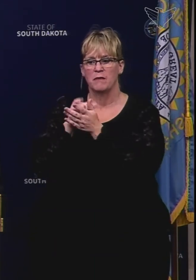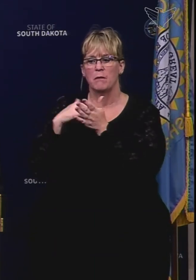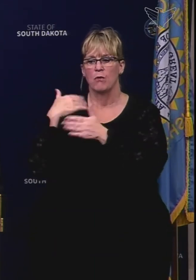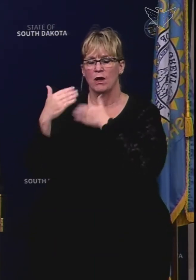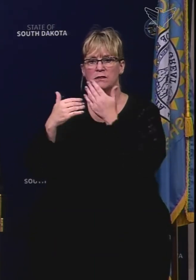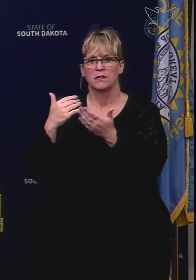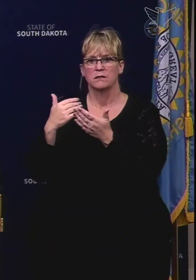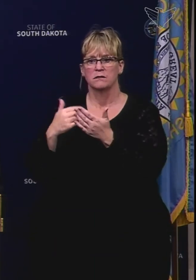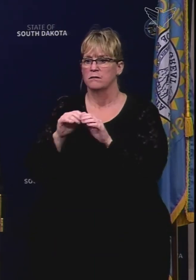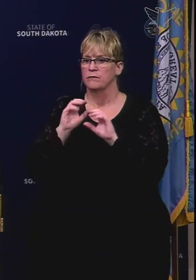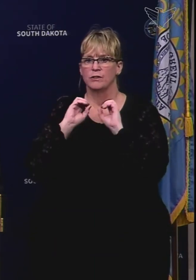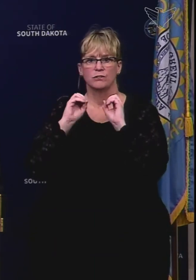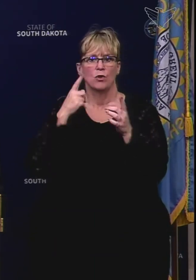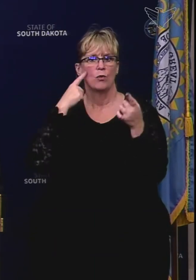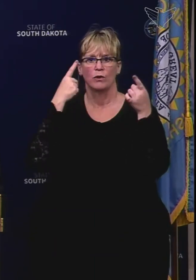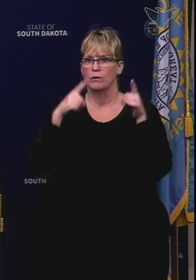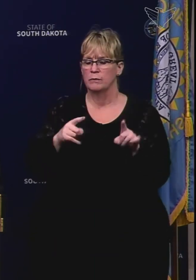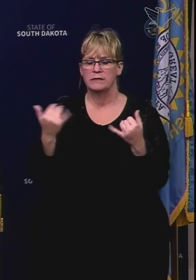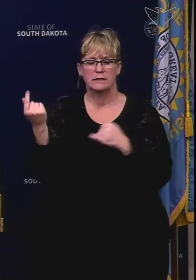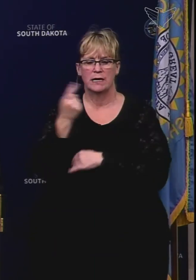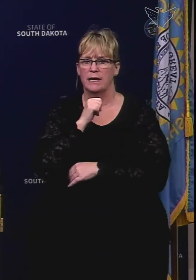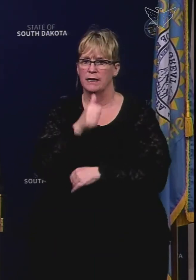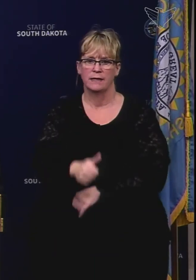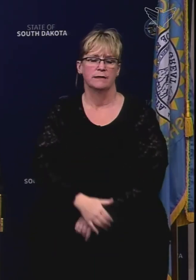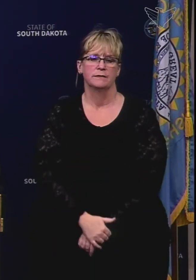There's been no resolution as of today.